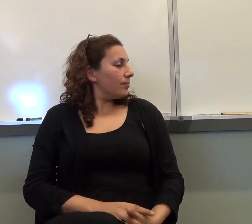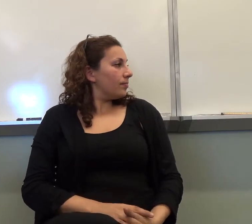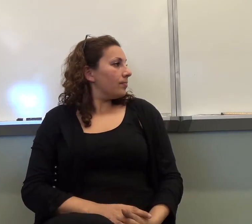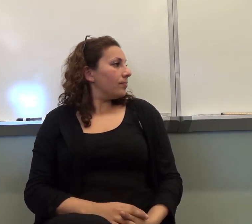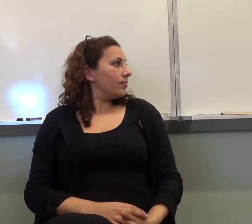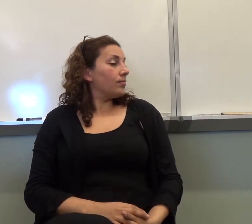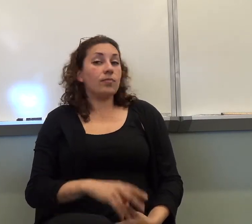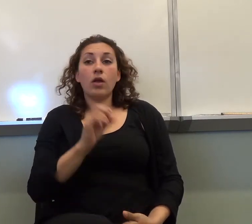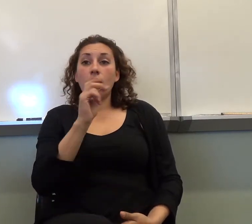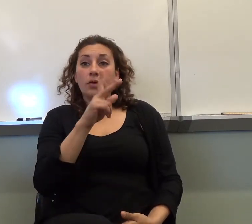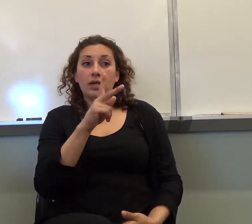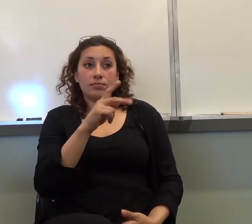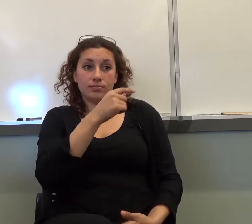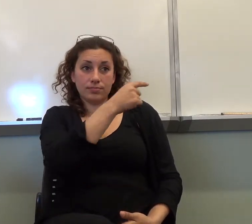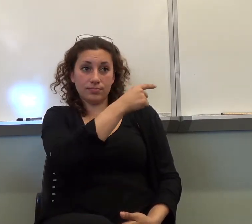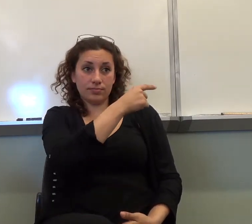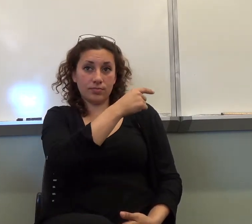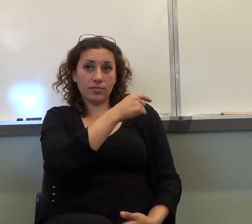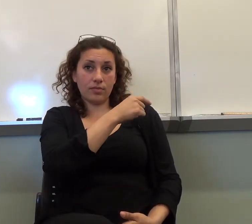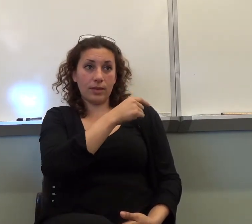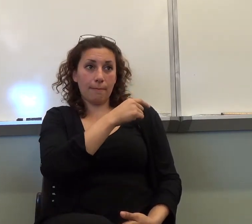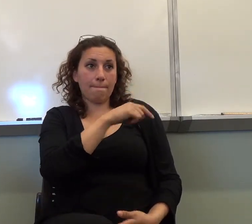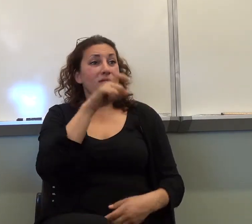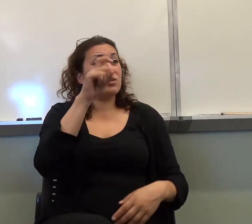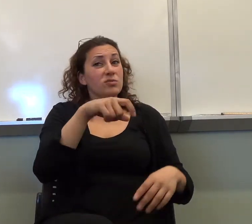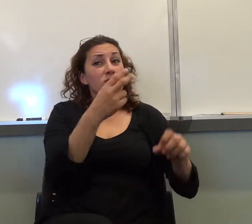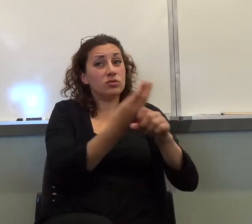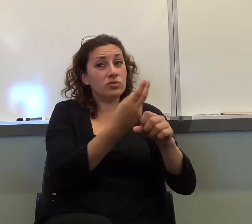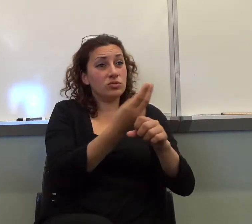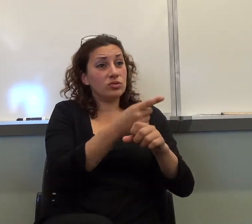Okay, it looks like this. This is supposed to be done in the calculator.